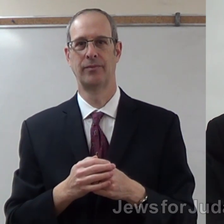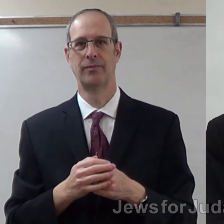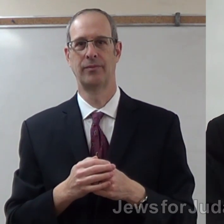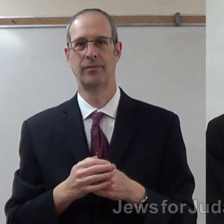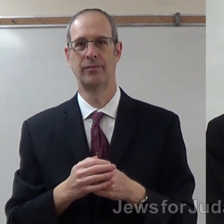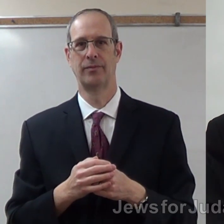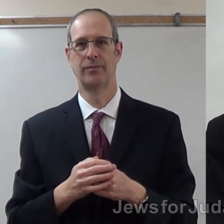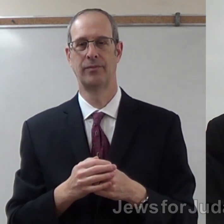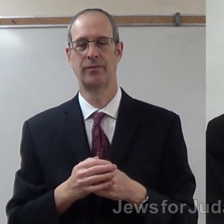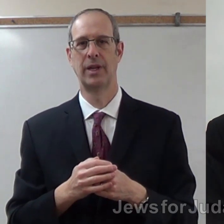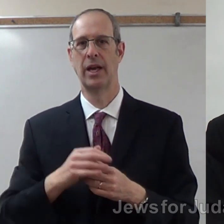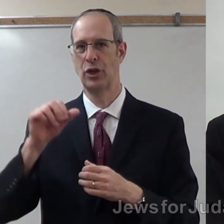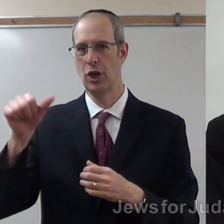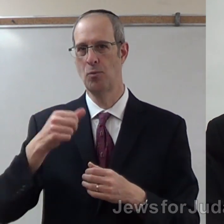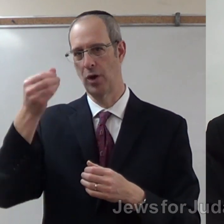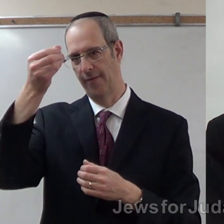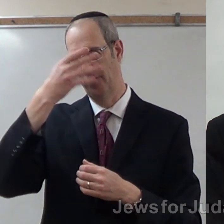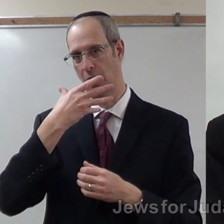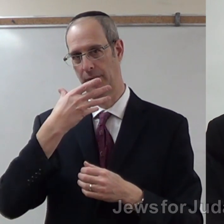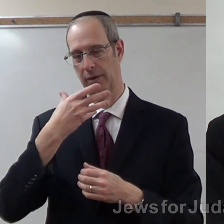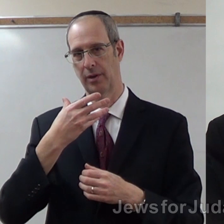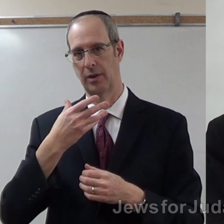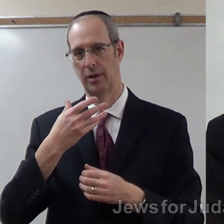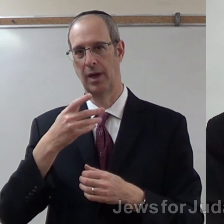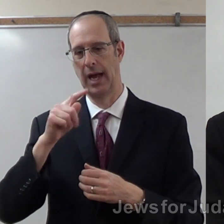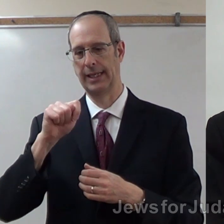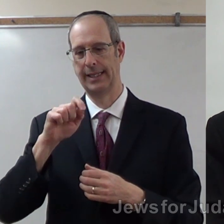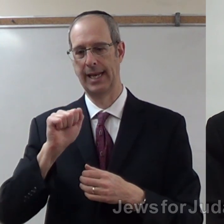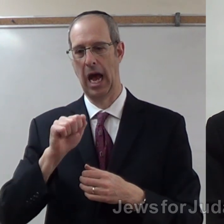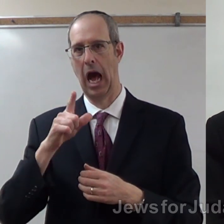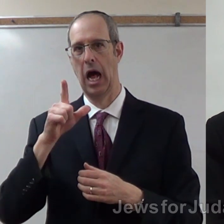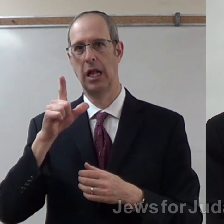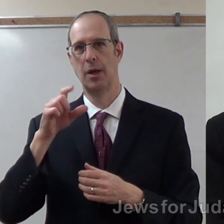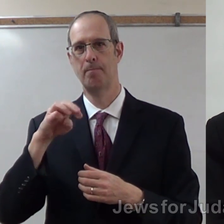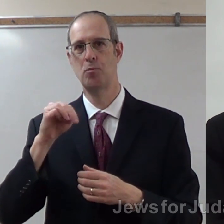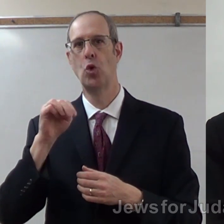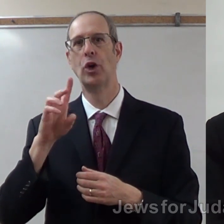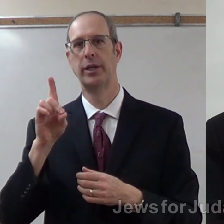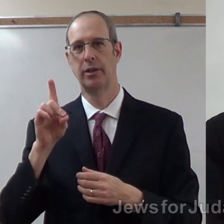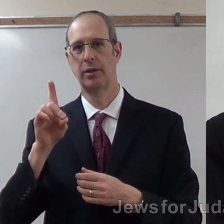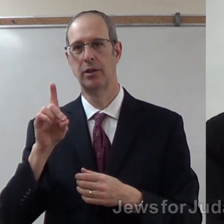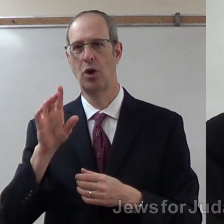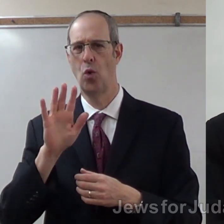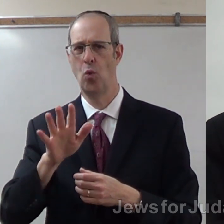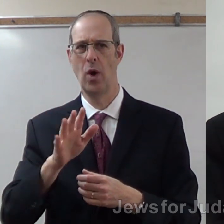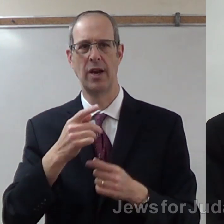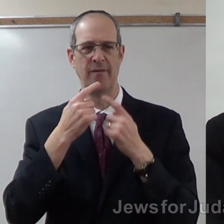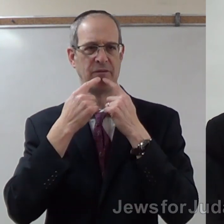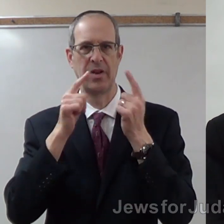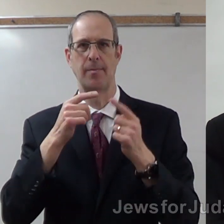that the Gemara tells us, the Talmud teaches us, about one of the greatest